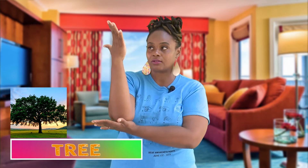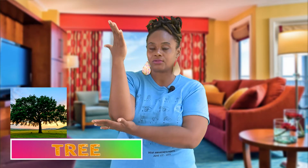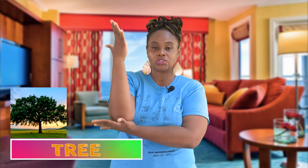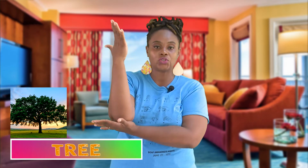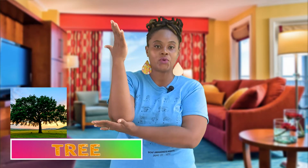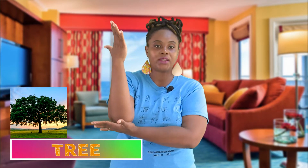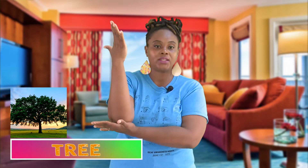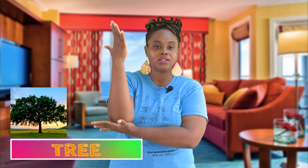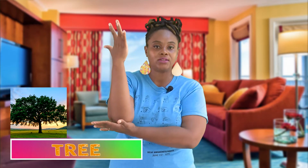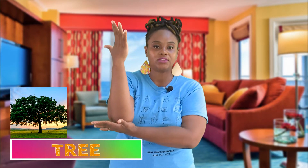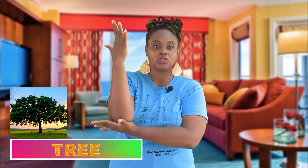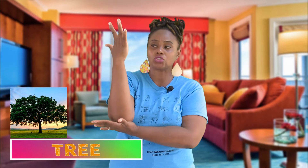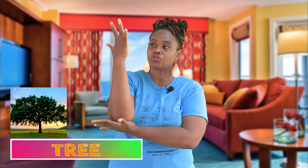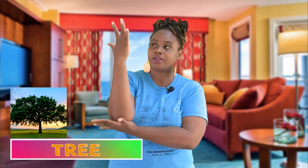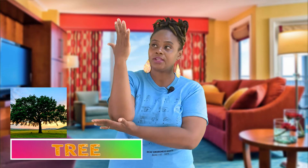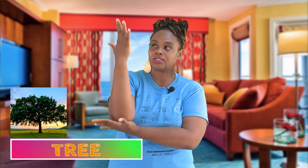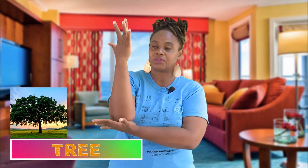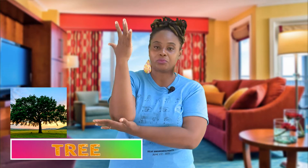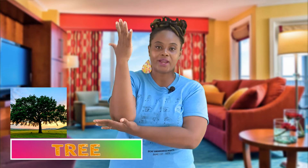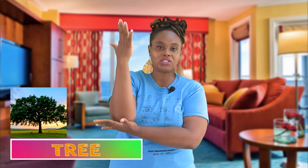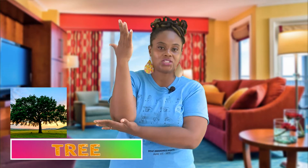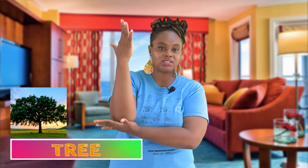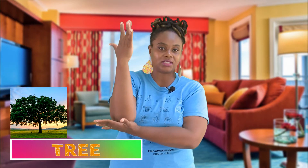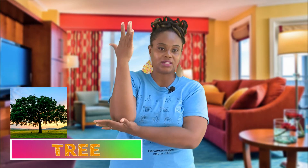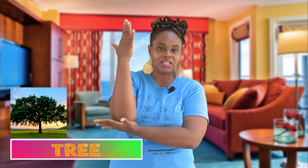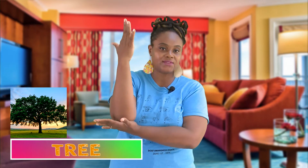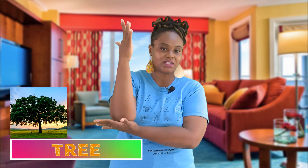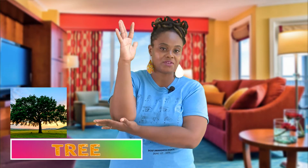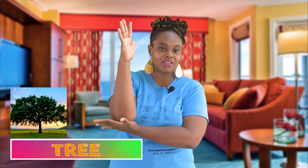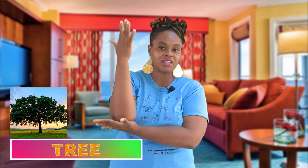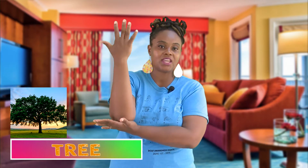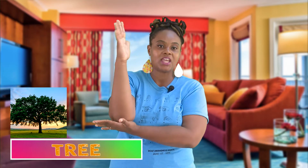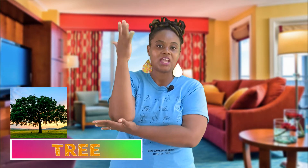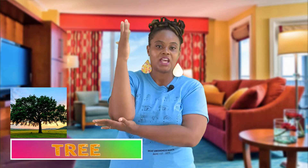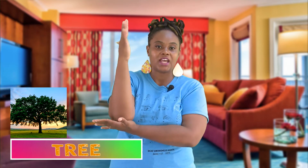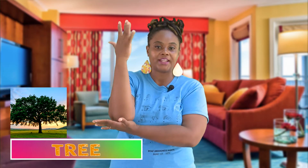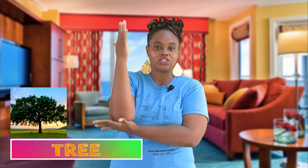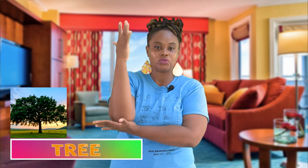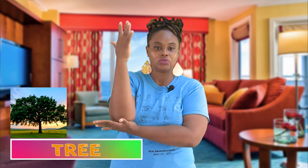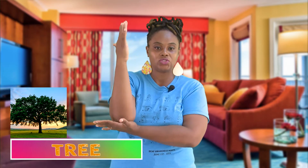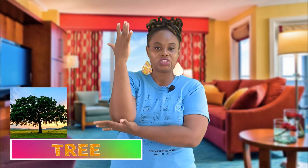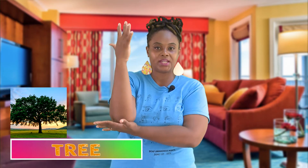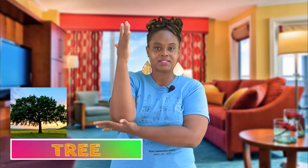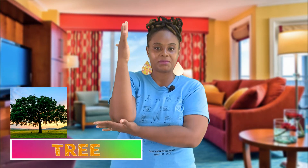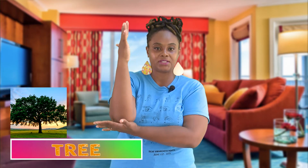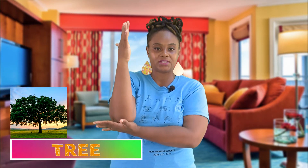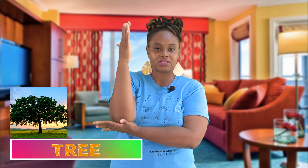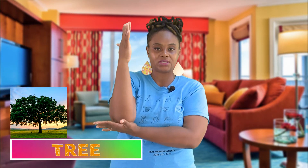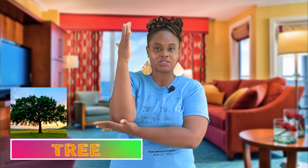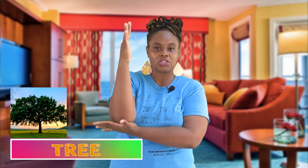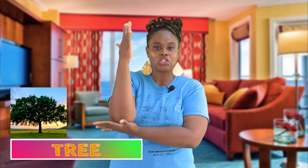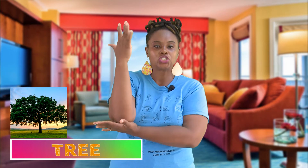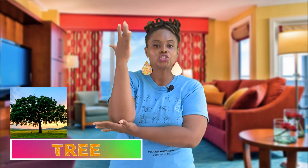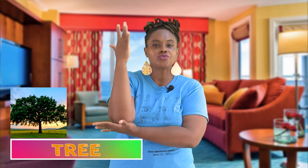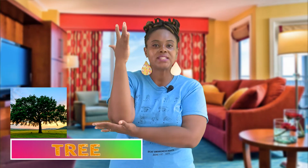are showing your trees with branches and leaves and everything, and you shake it a bit.